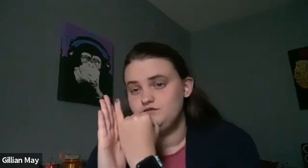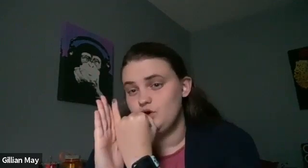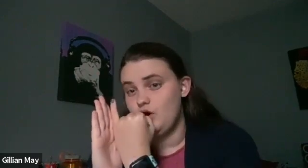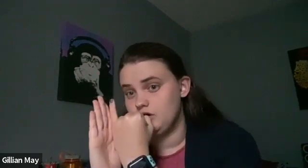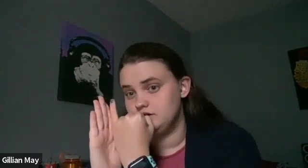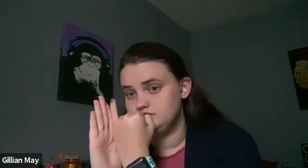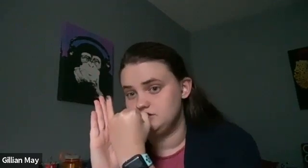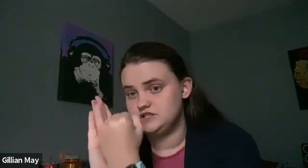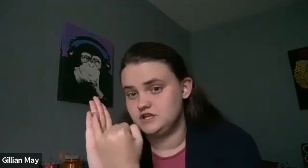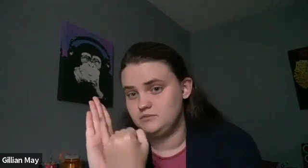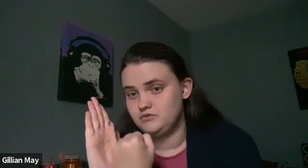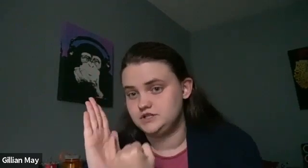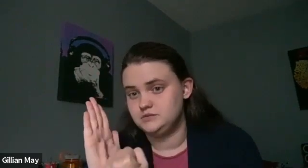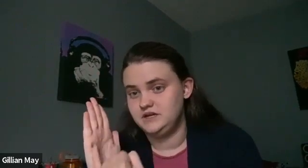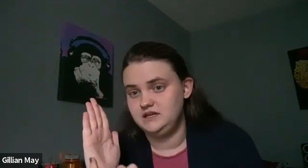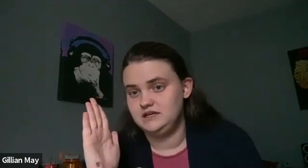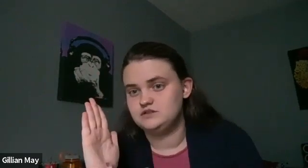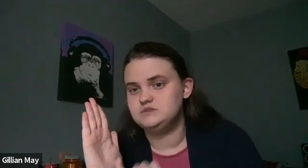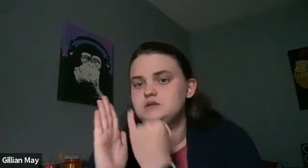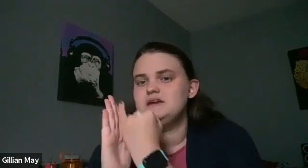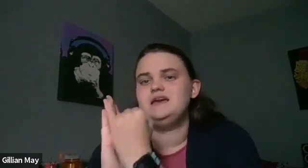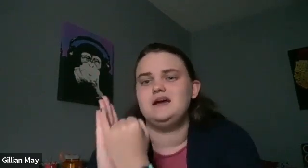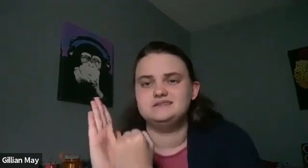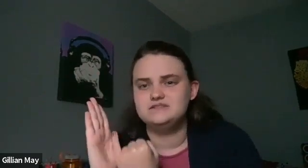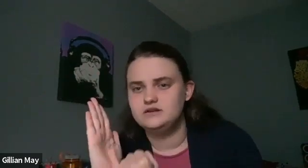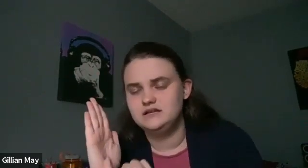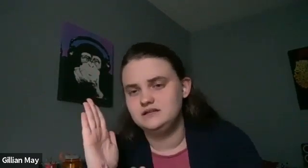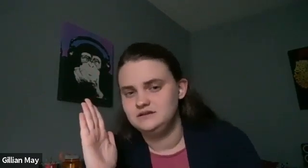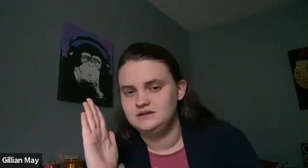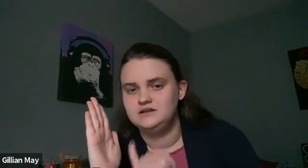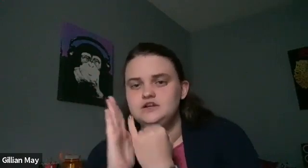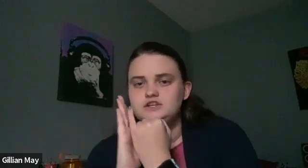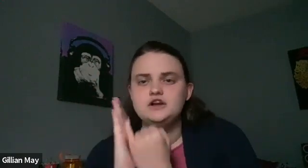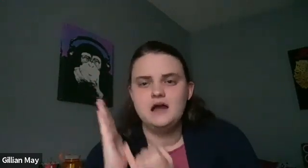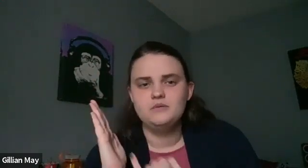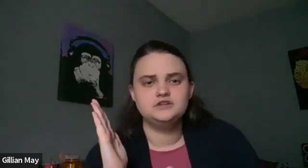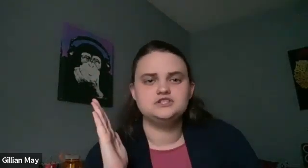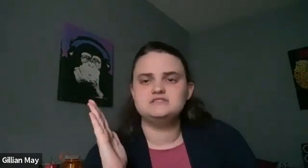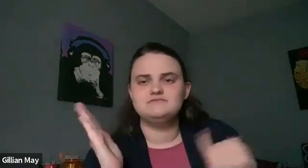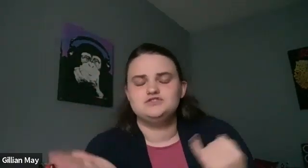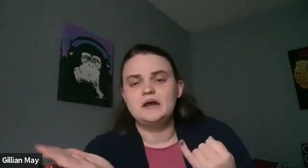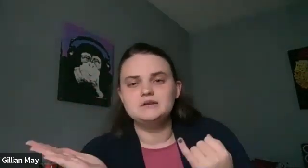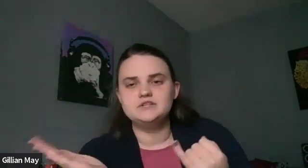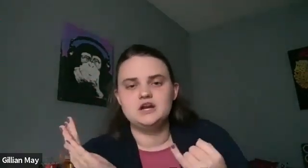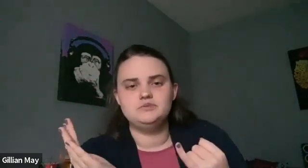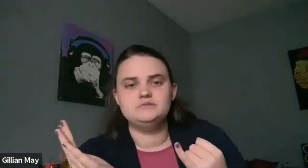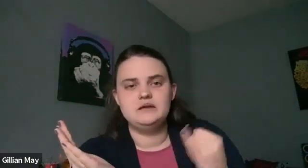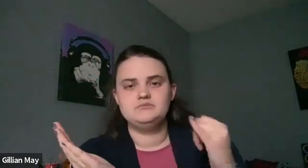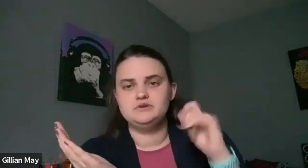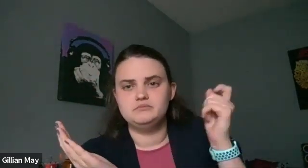for art. So you're just going to brush your pinky. It's almost like you're making S's on it. You know how when you're just randomly trying to